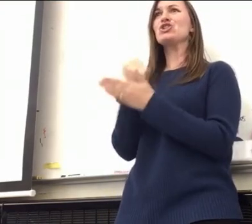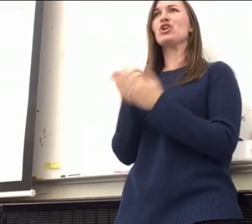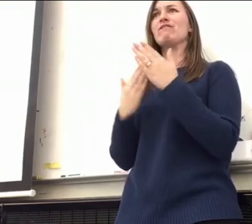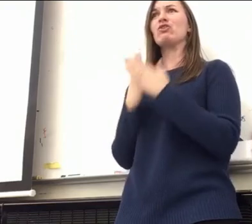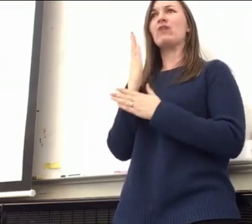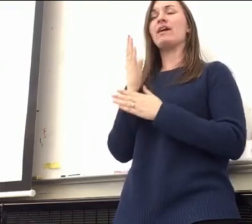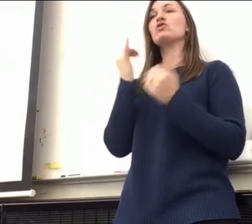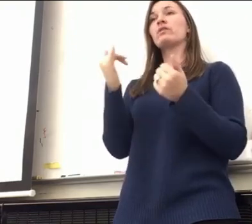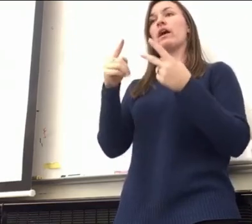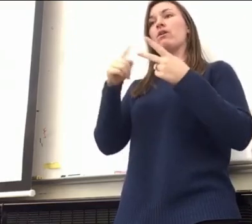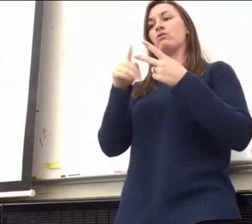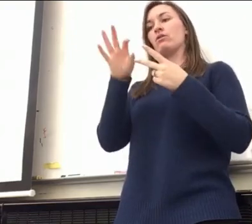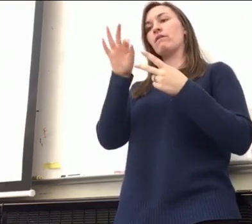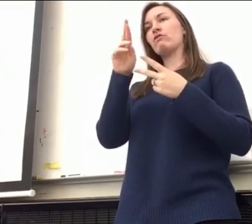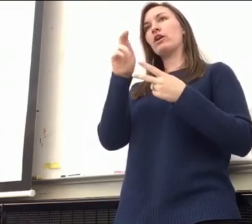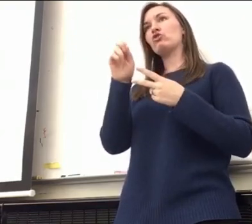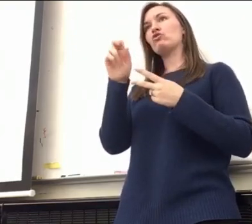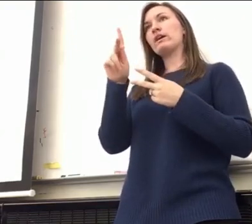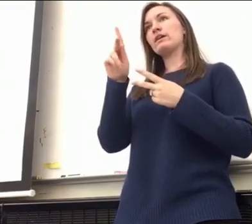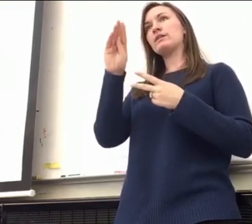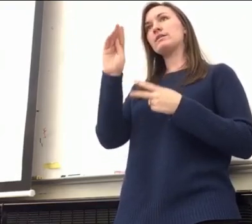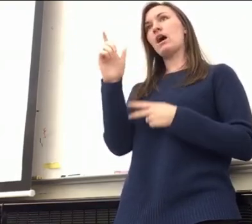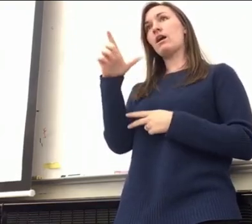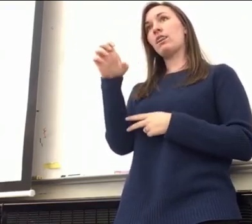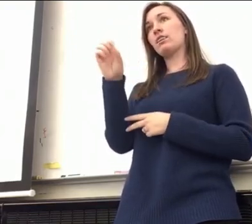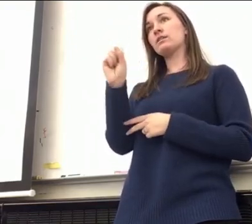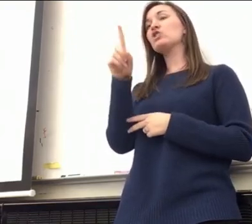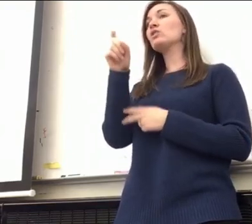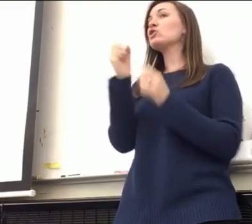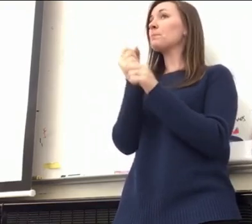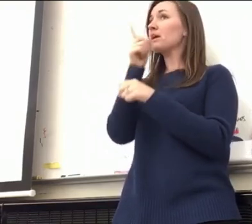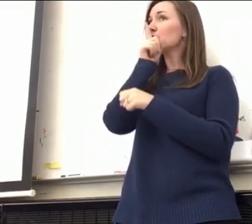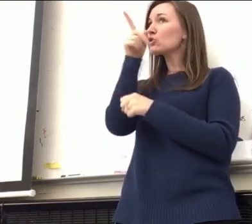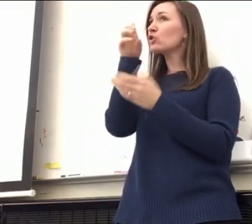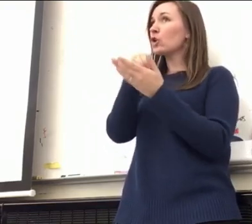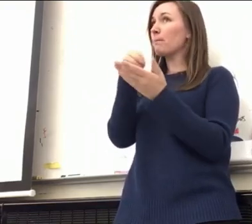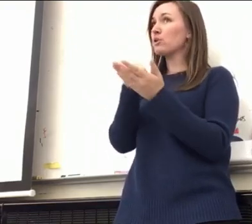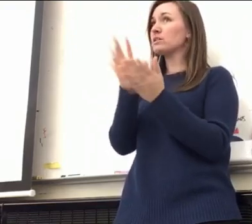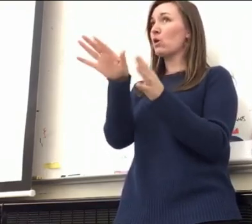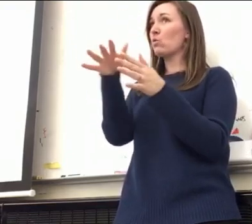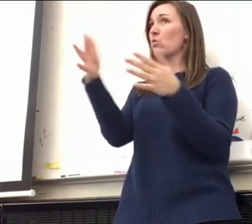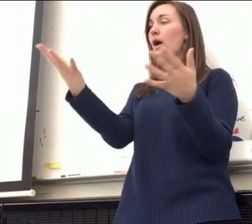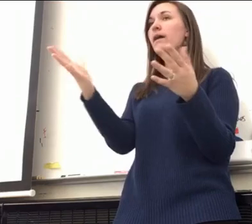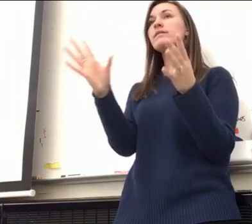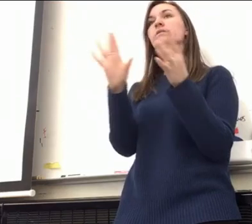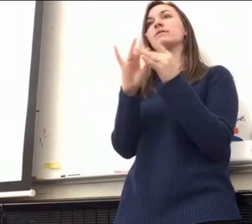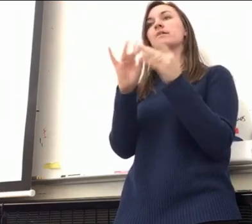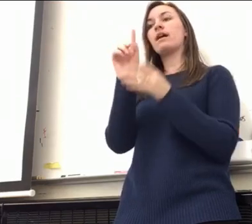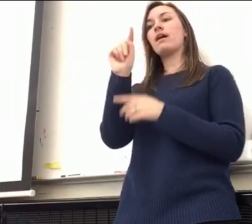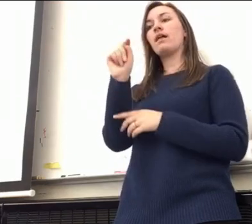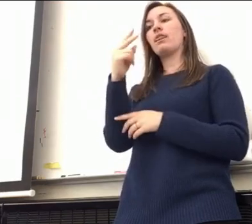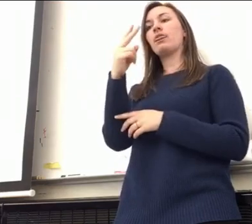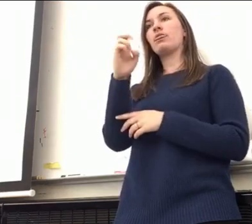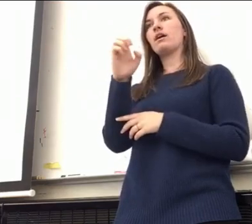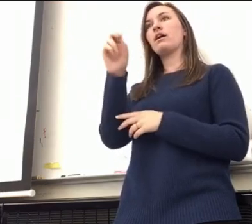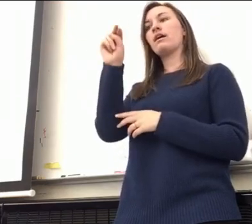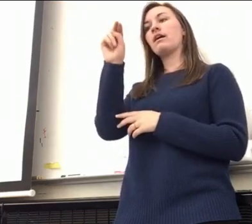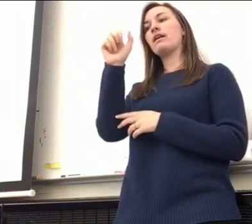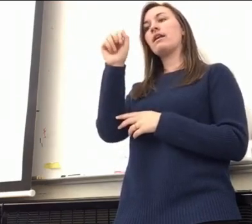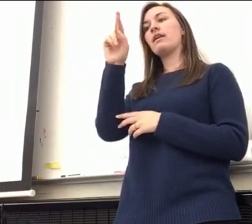be Frederick Douglass. Frederick Douglass, you need to make sure that you have down the narrative